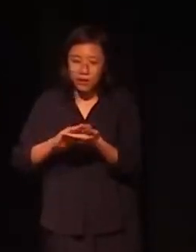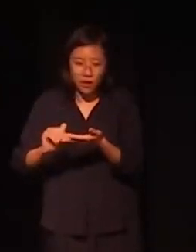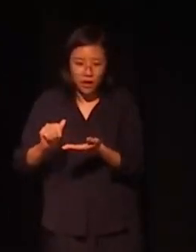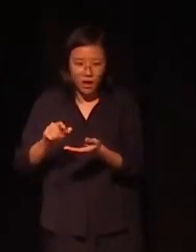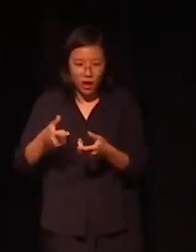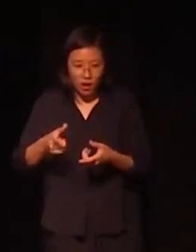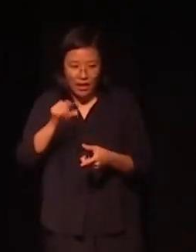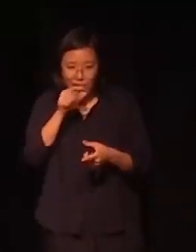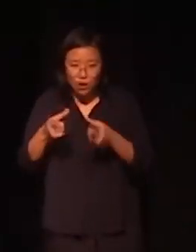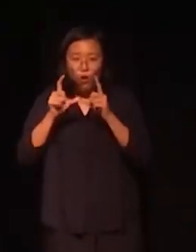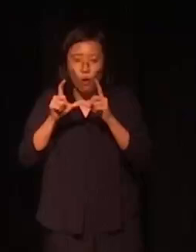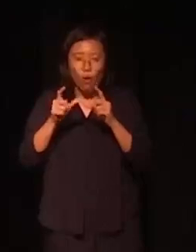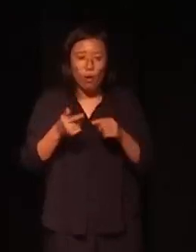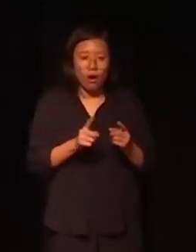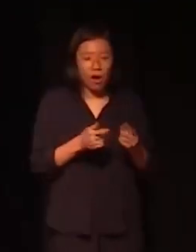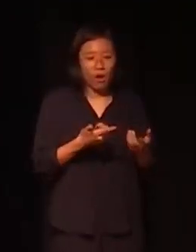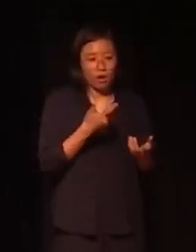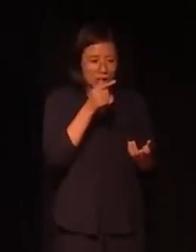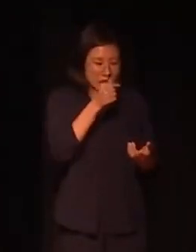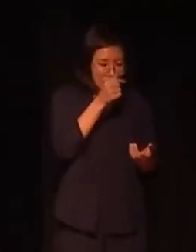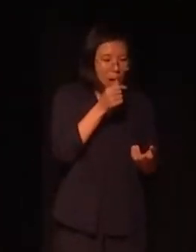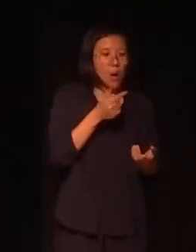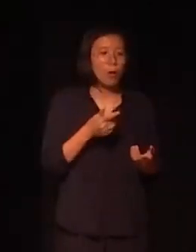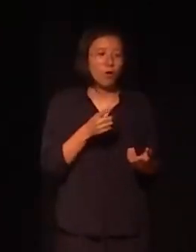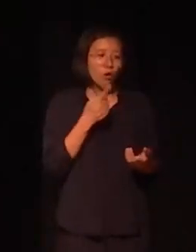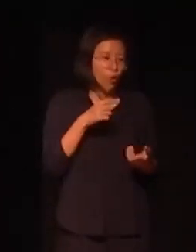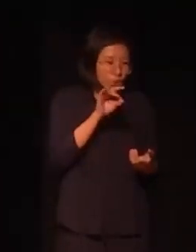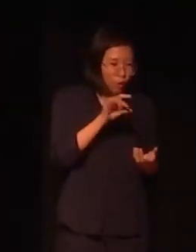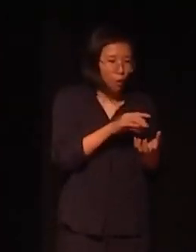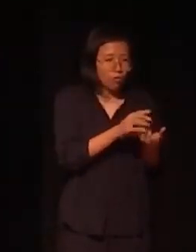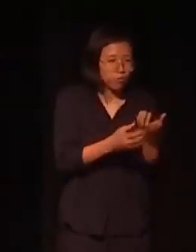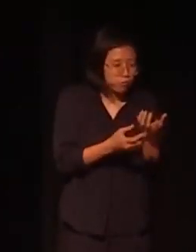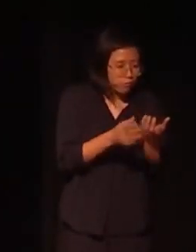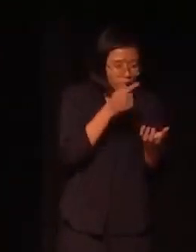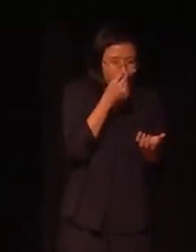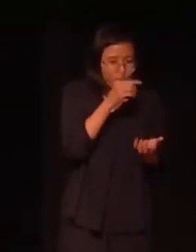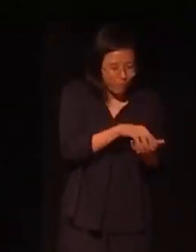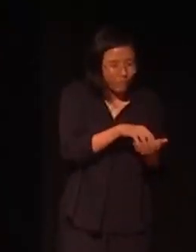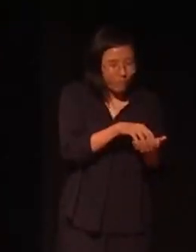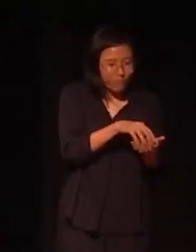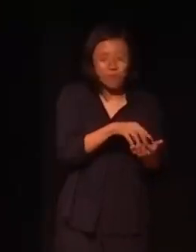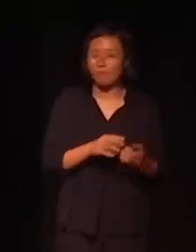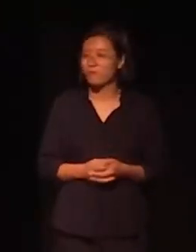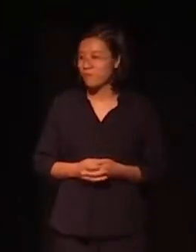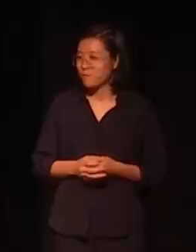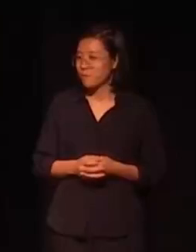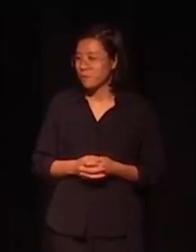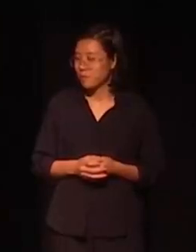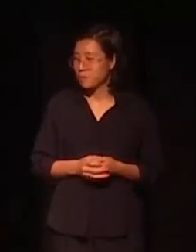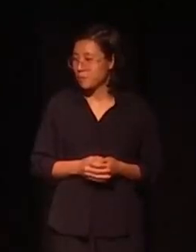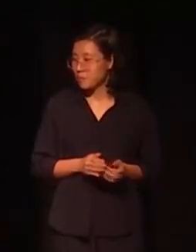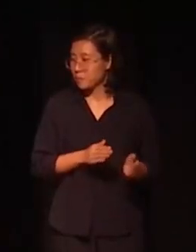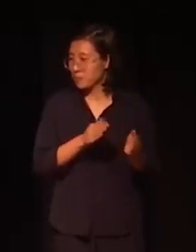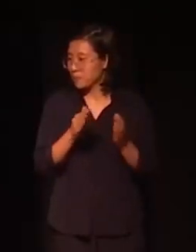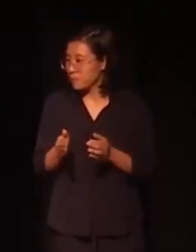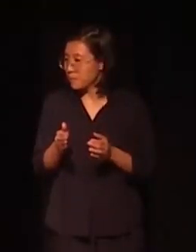some brown sauce or with oil. Okay, and so on. Another method was stew.